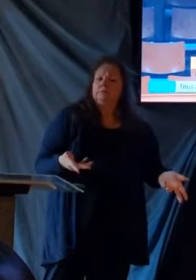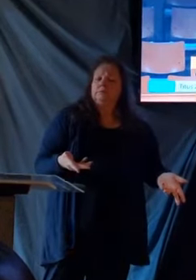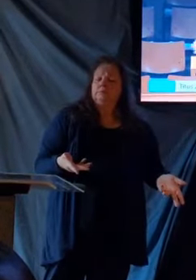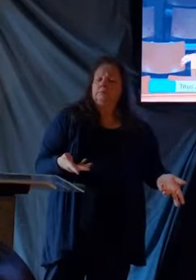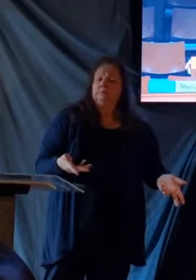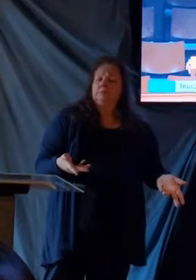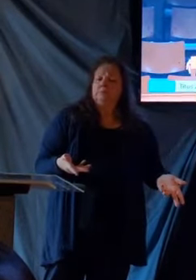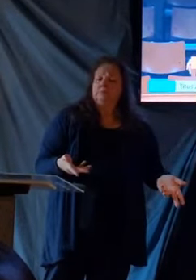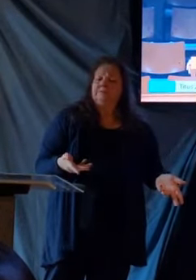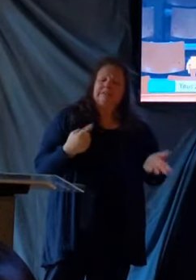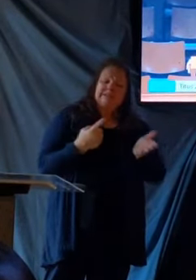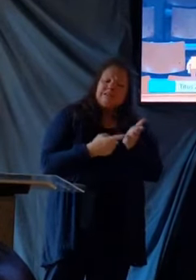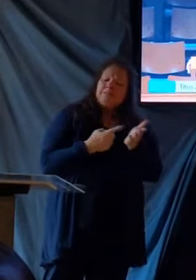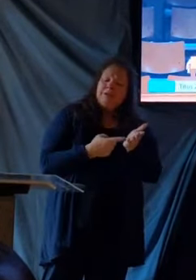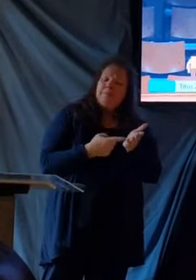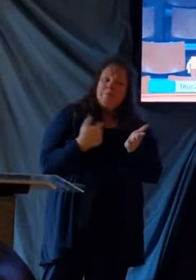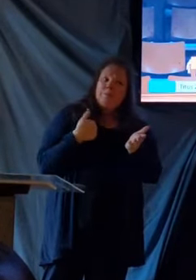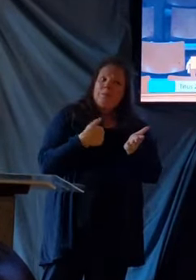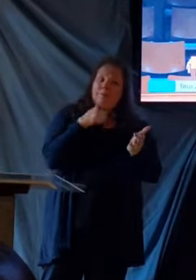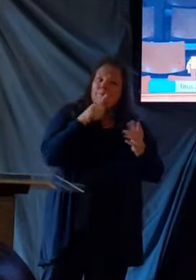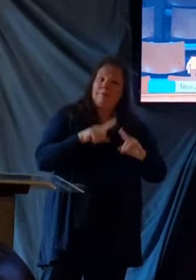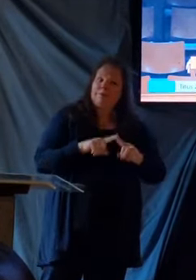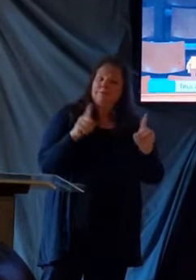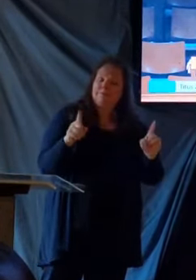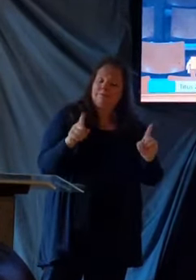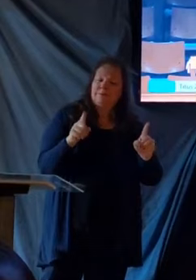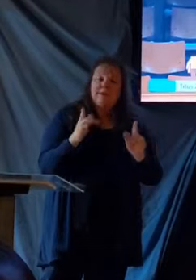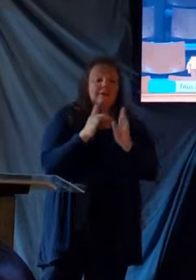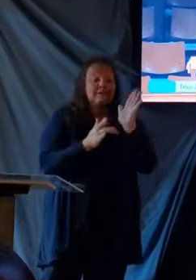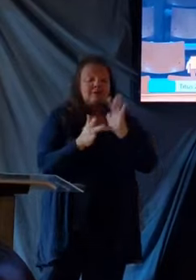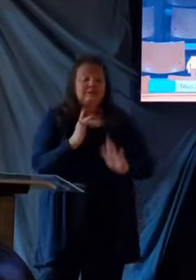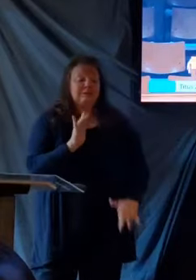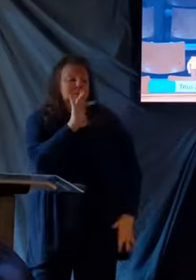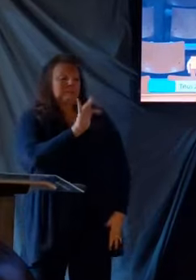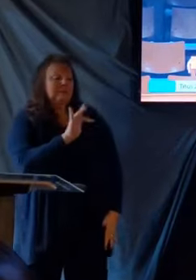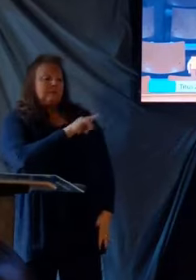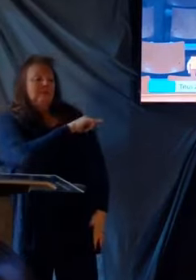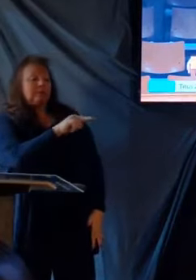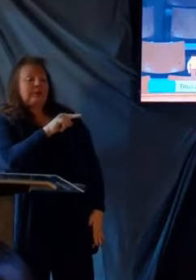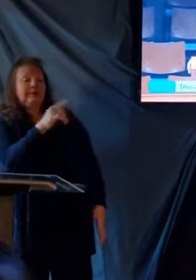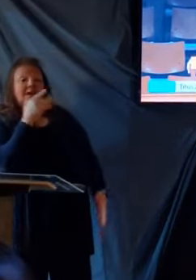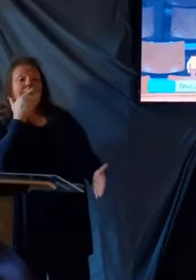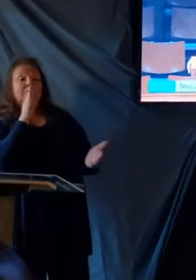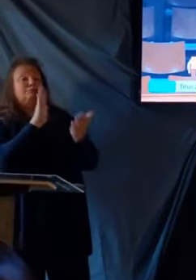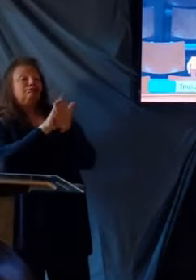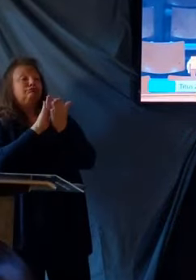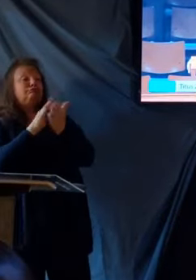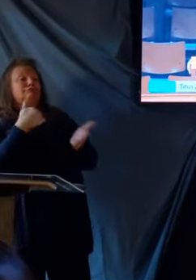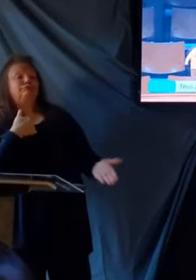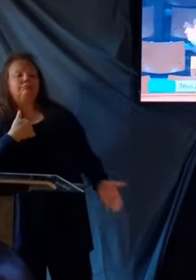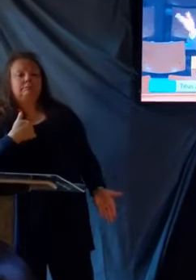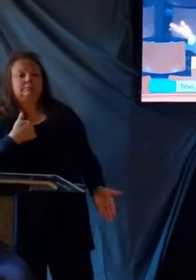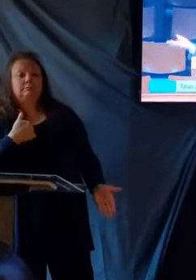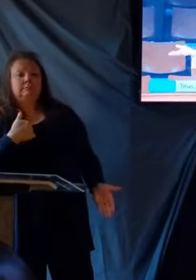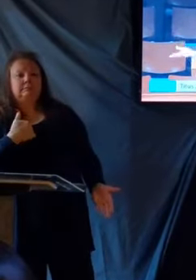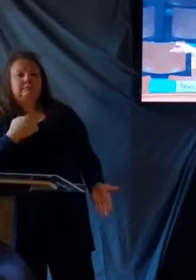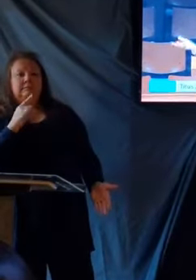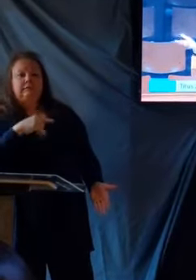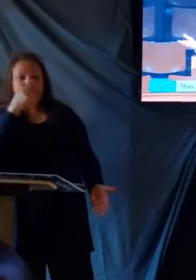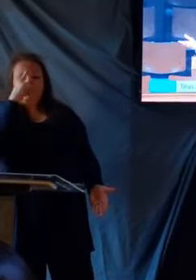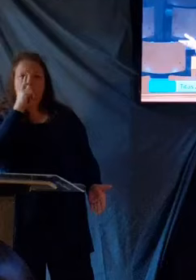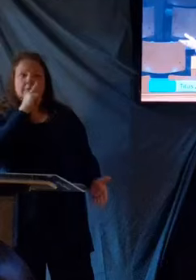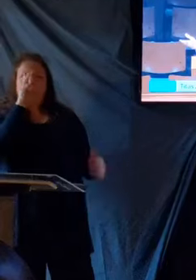But sometimes we're not different. Then Jesus said, woe to you when all men speak well of you. Well, that's what they did for the